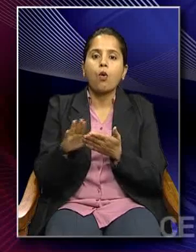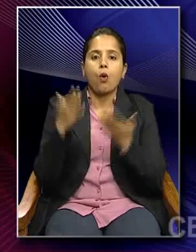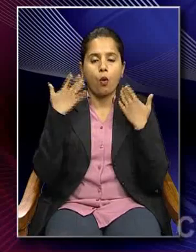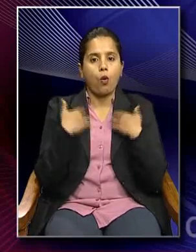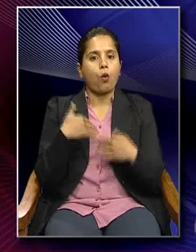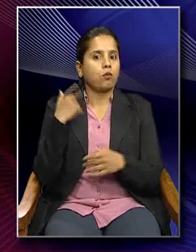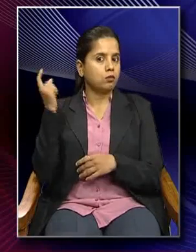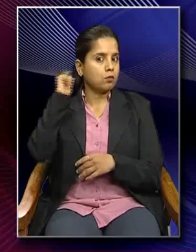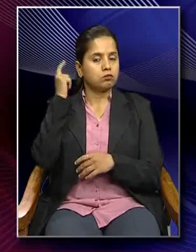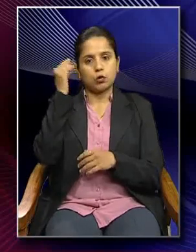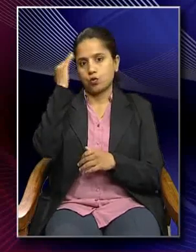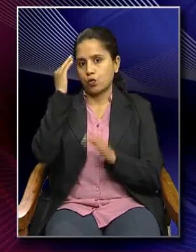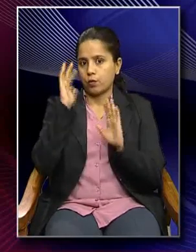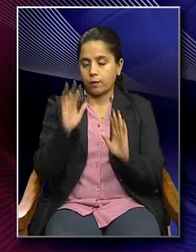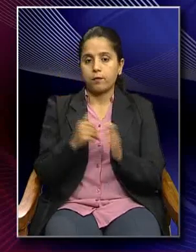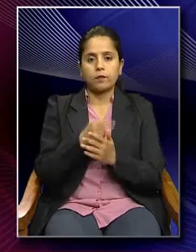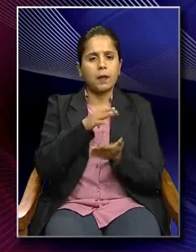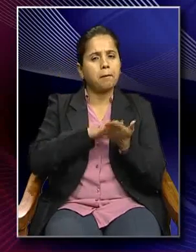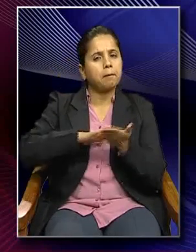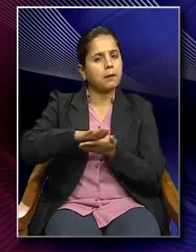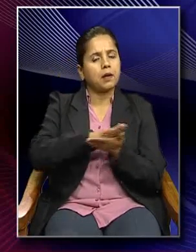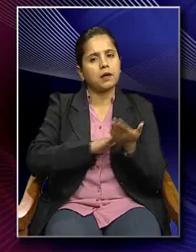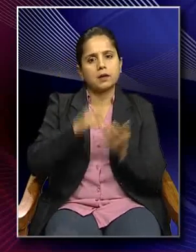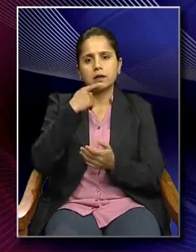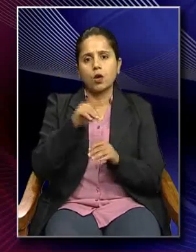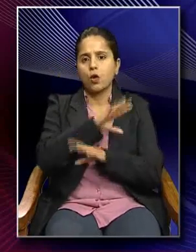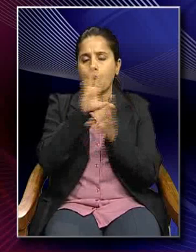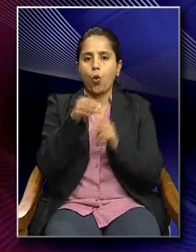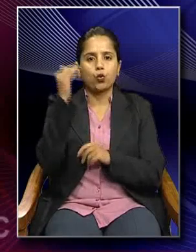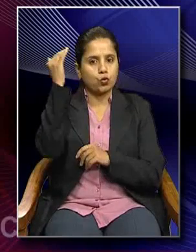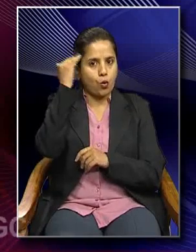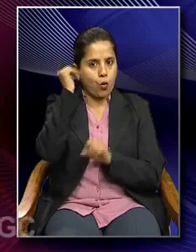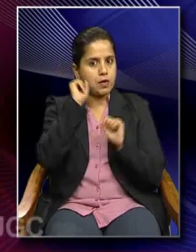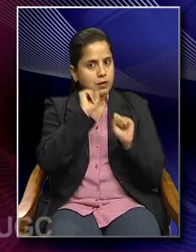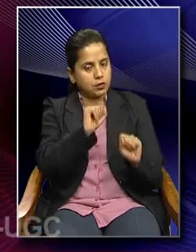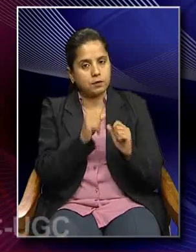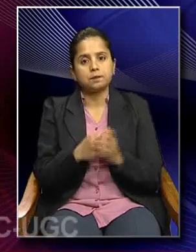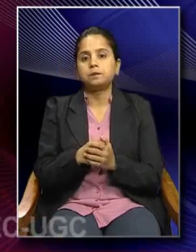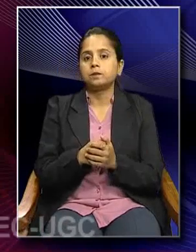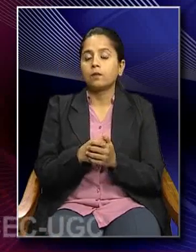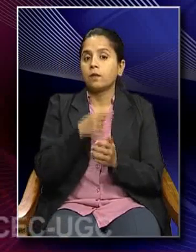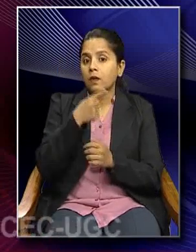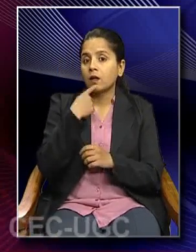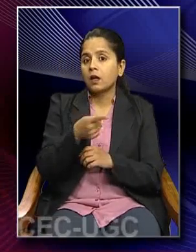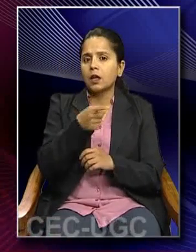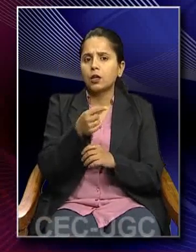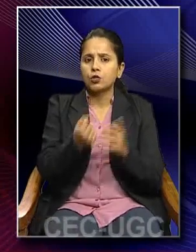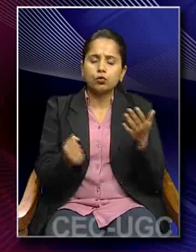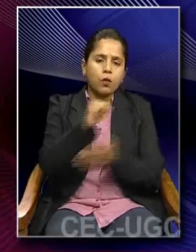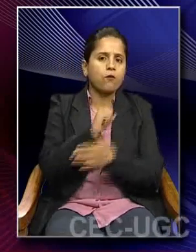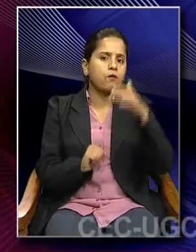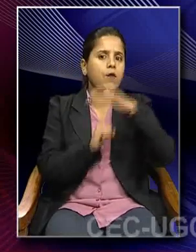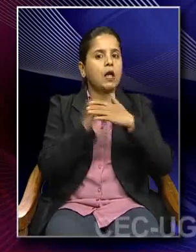consciousness. It is the basis of all knowledge, and it is the supreme knower.